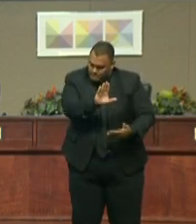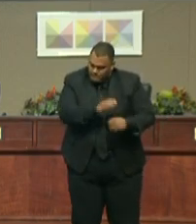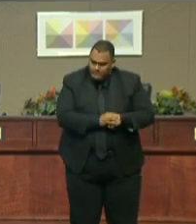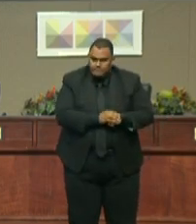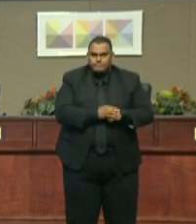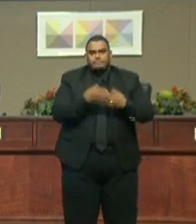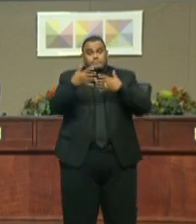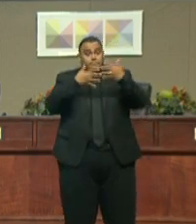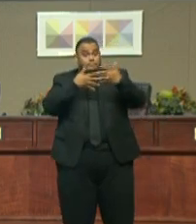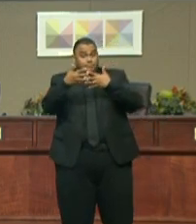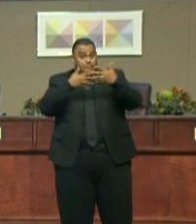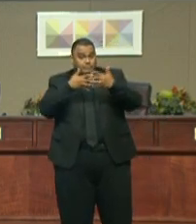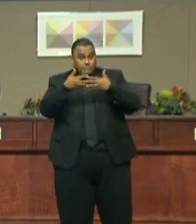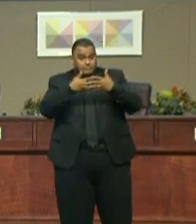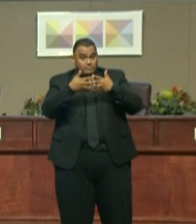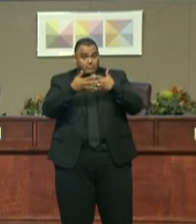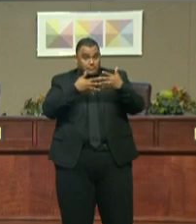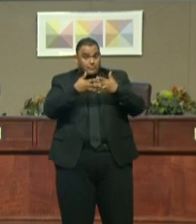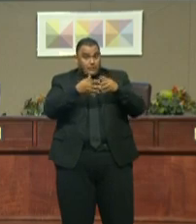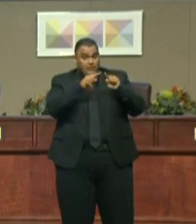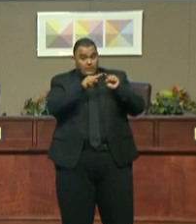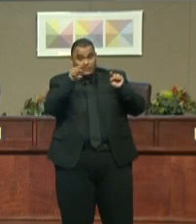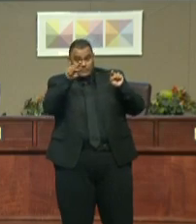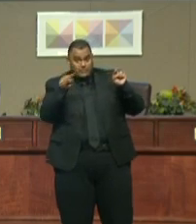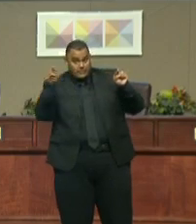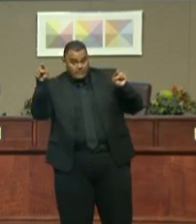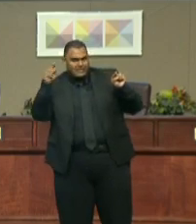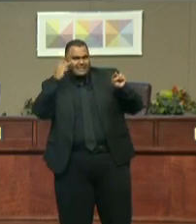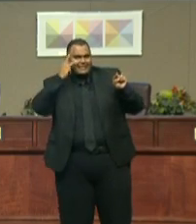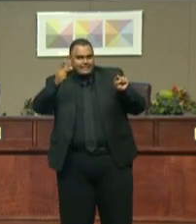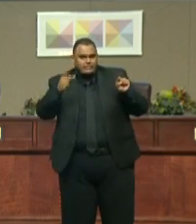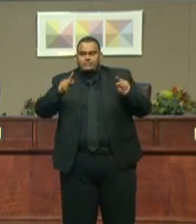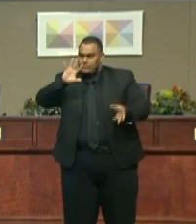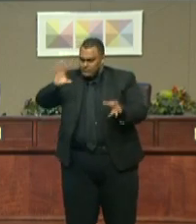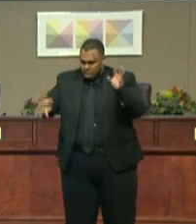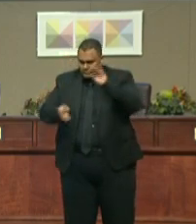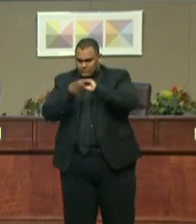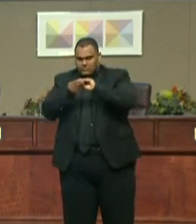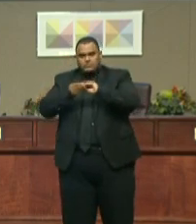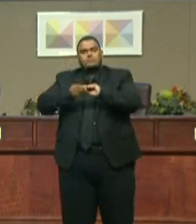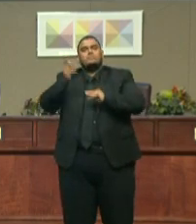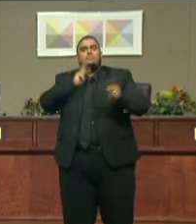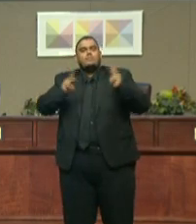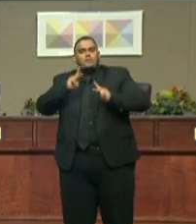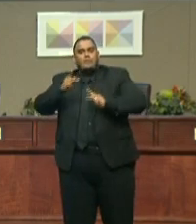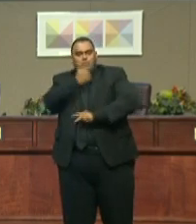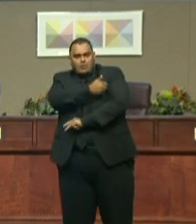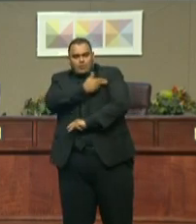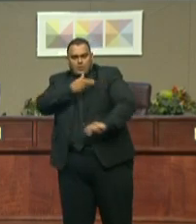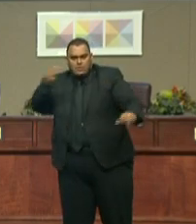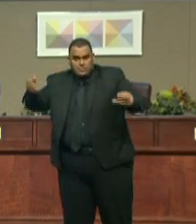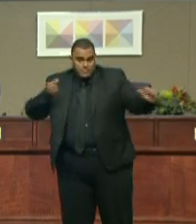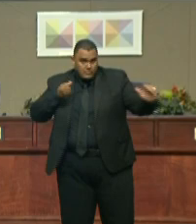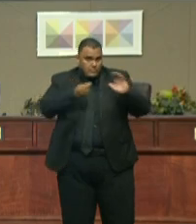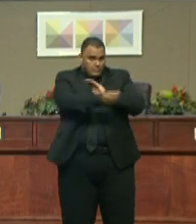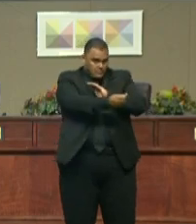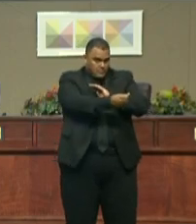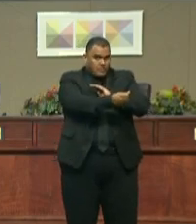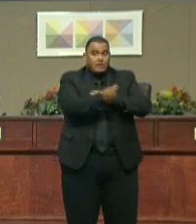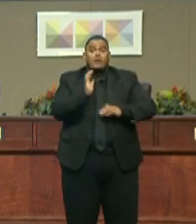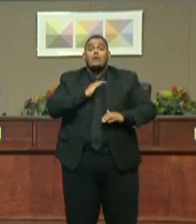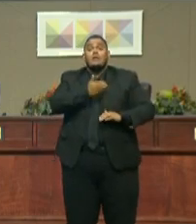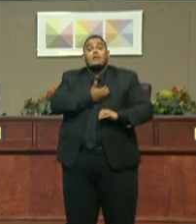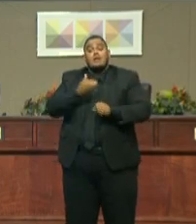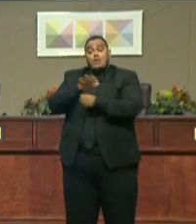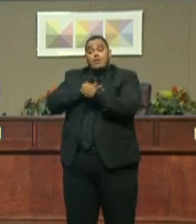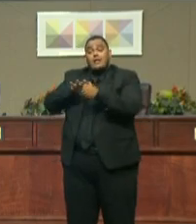you have total hospitalizations. So on the 7th, we have in our county's hospital, 55